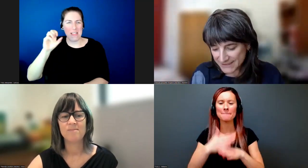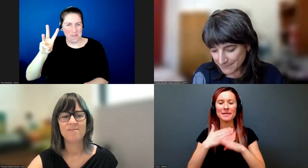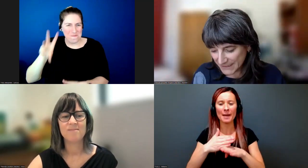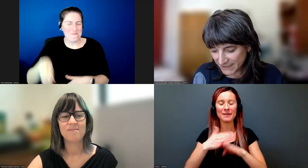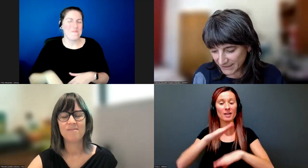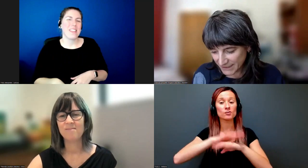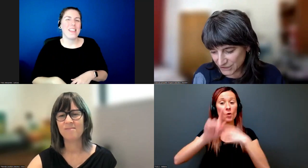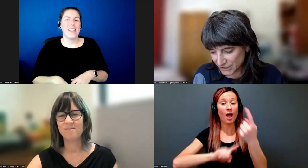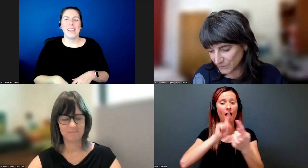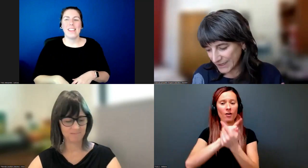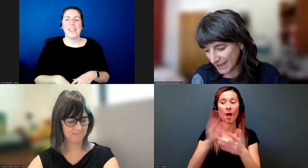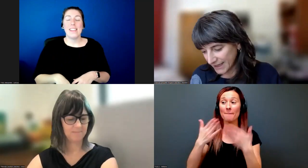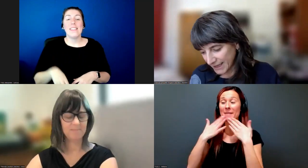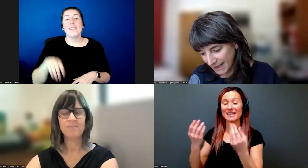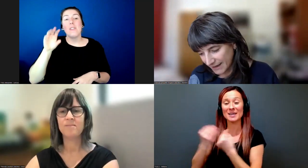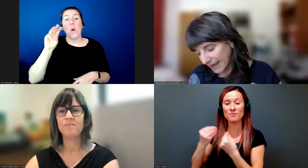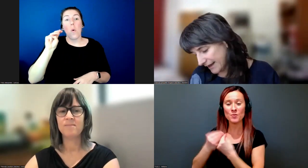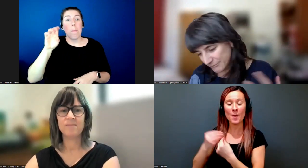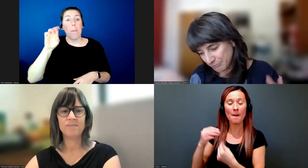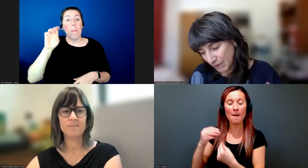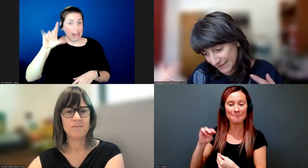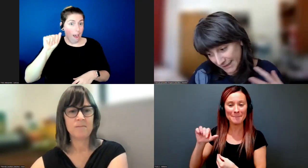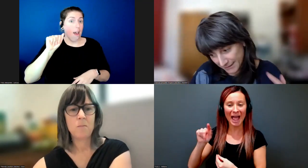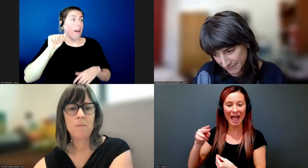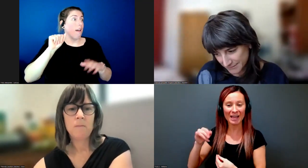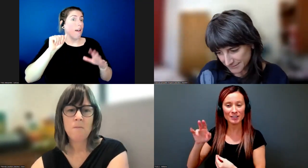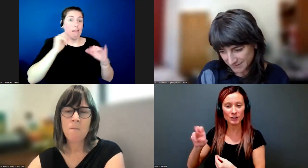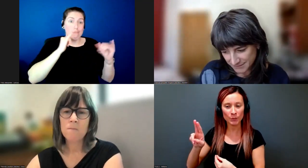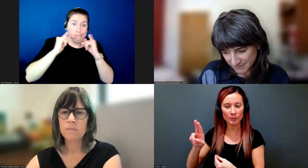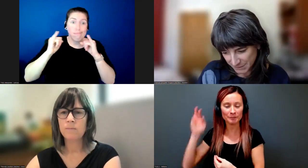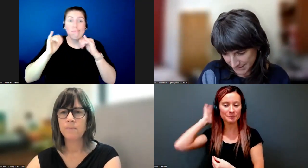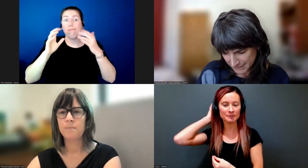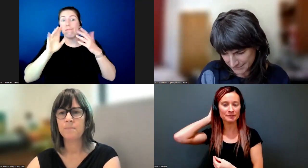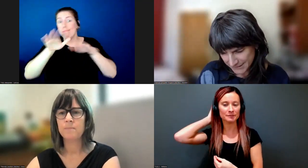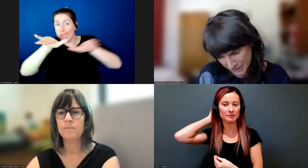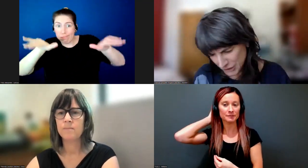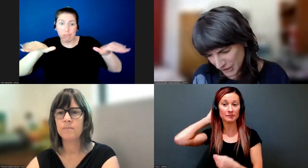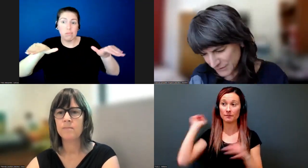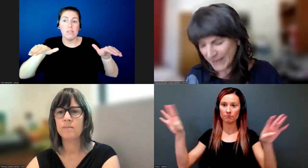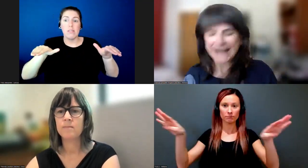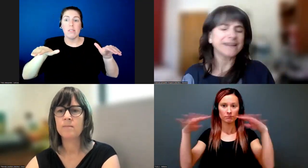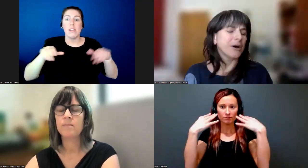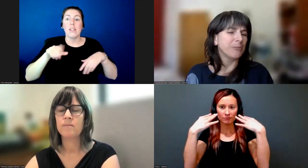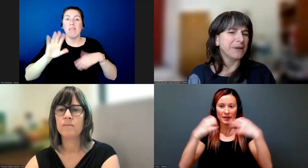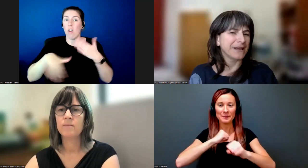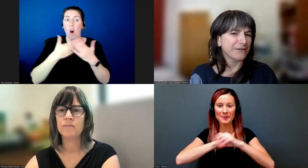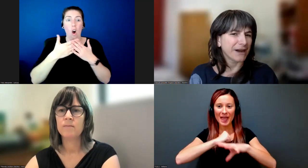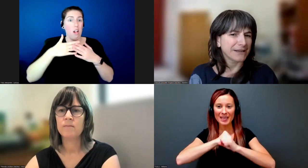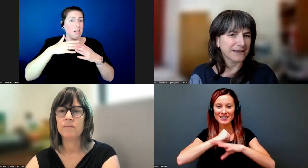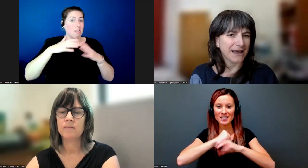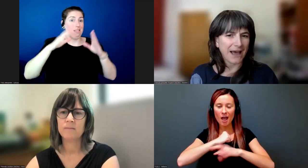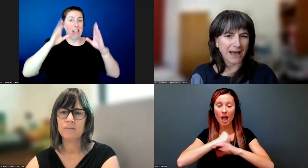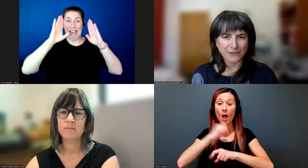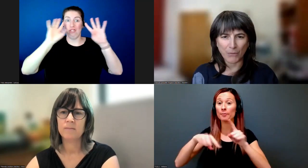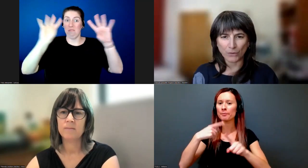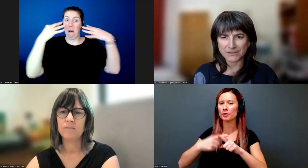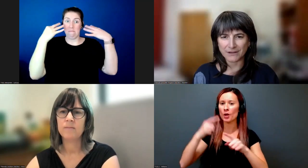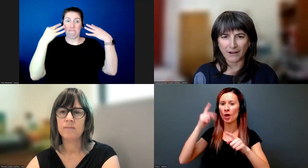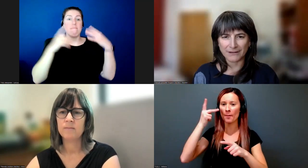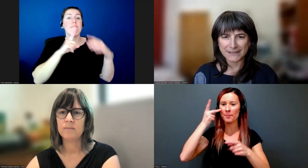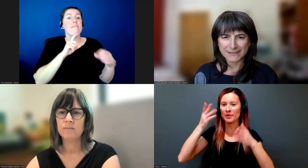this media attention and political attention also, we ended up being invited at the